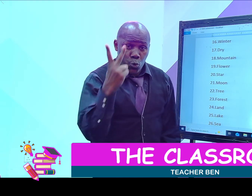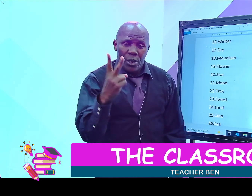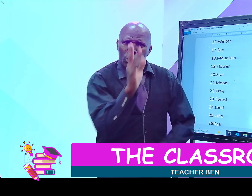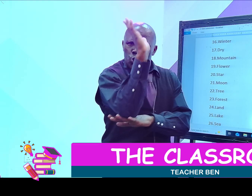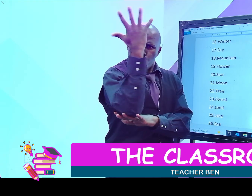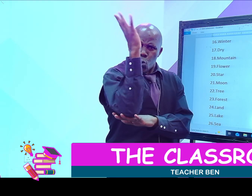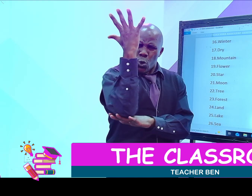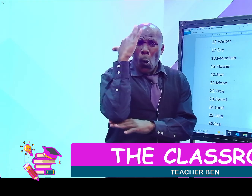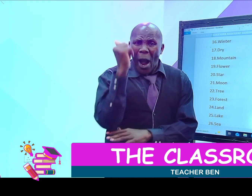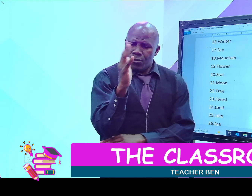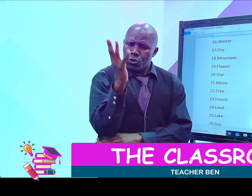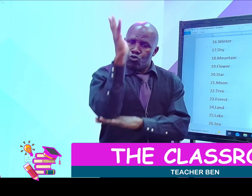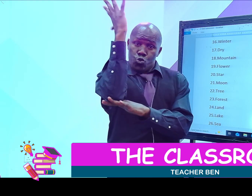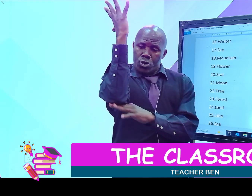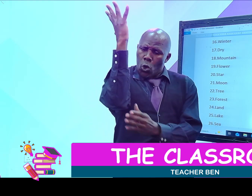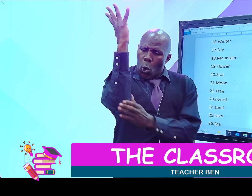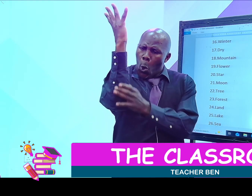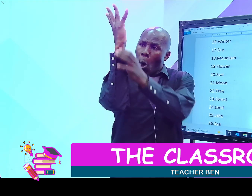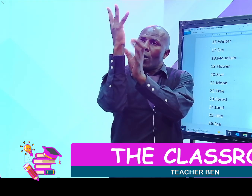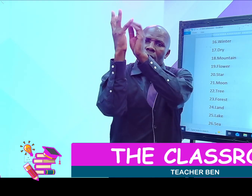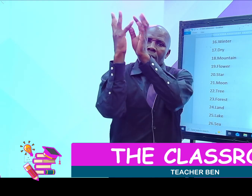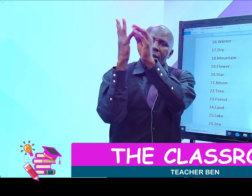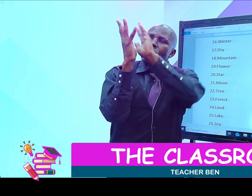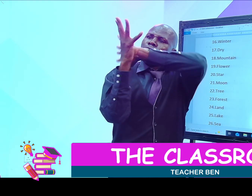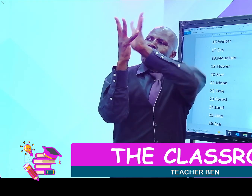Number 22, tree. Why? Because of the